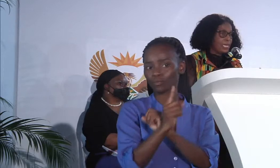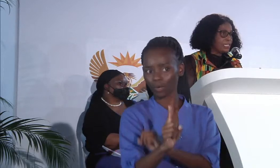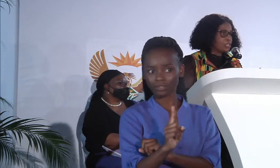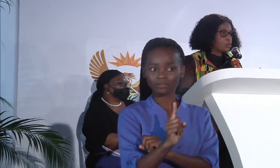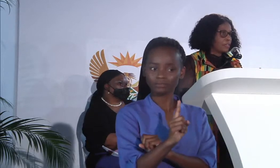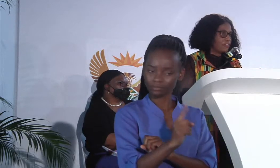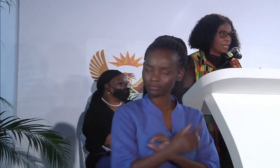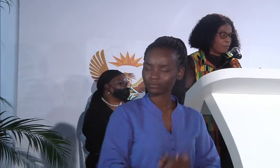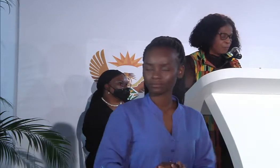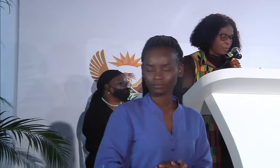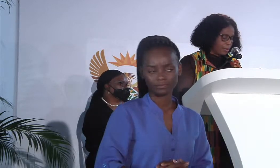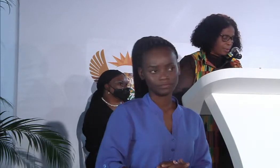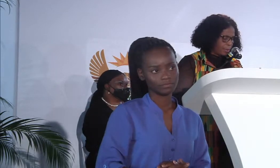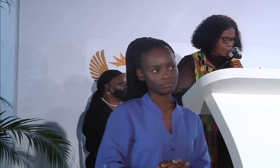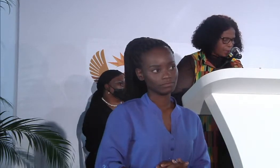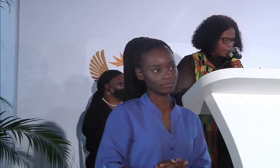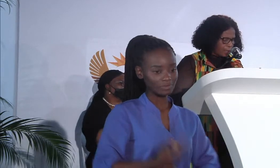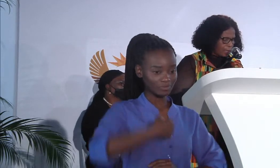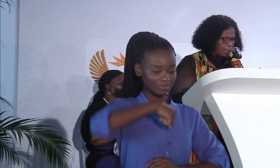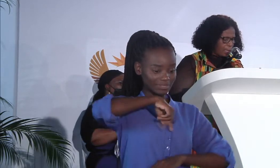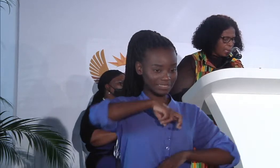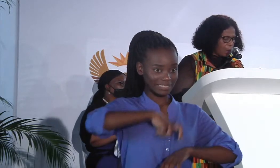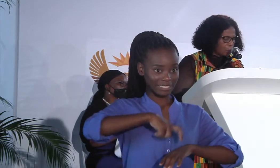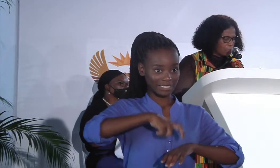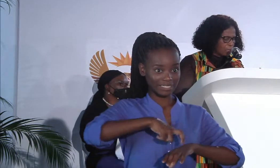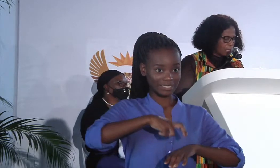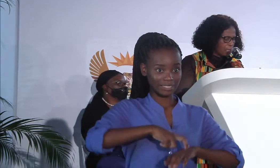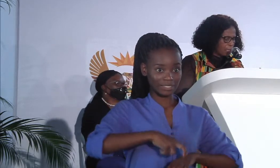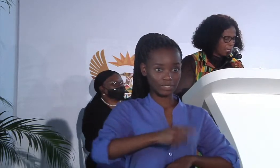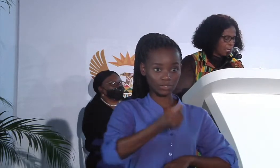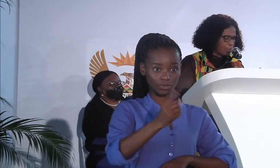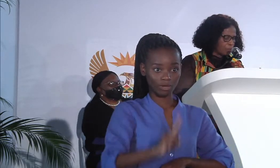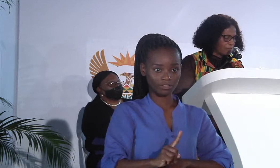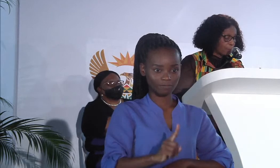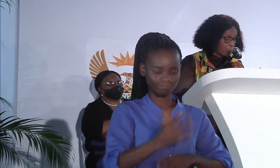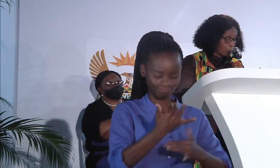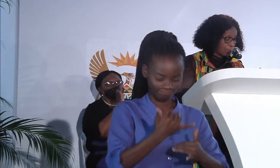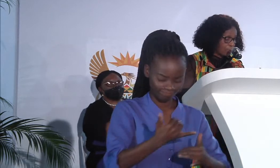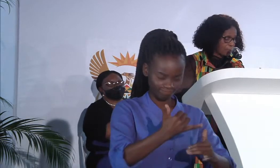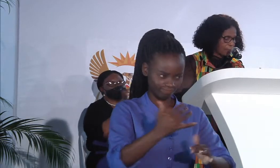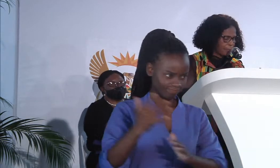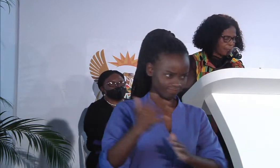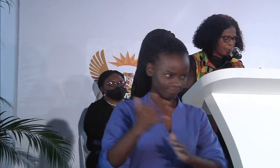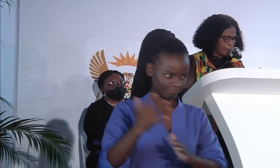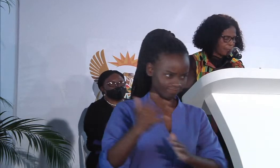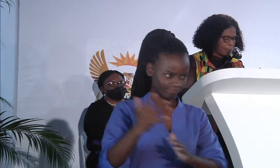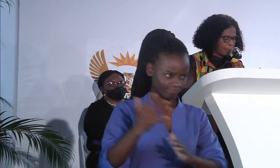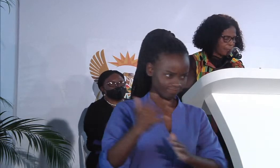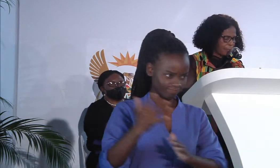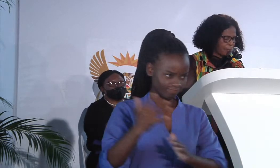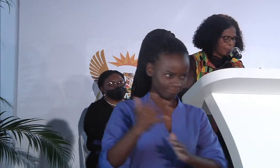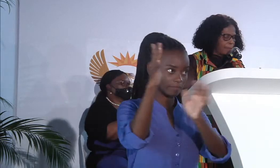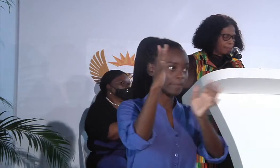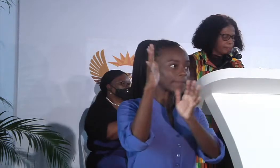we need to give them a round hands of applause.